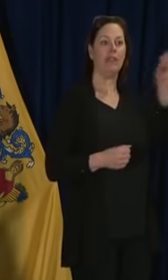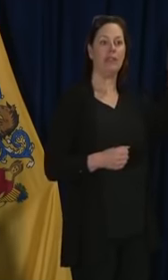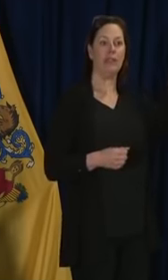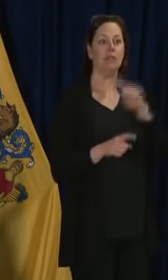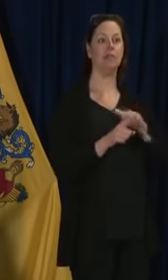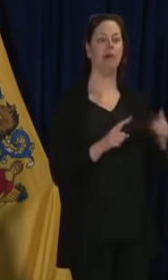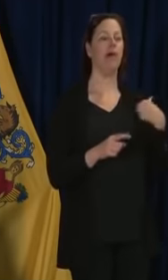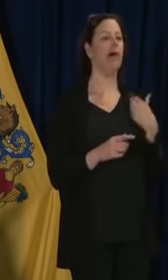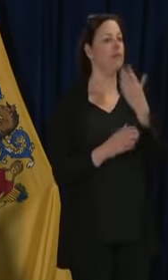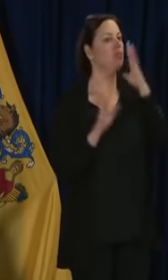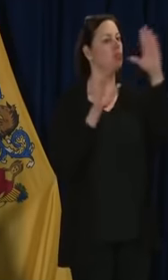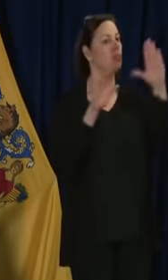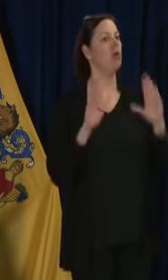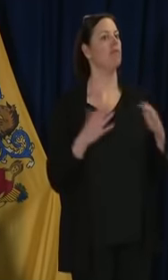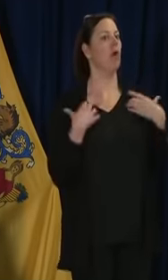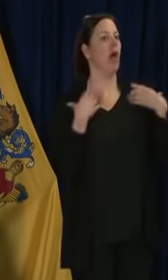system,